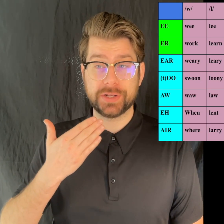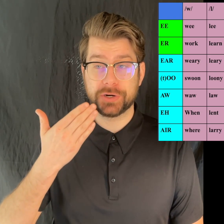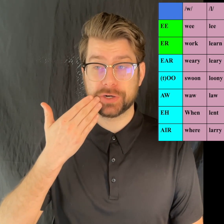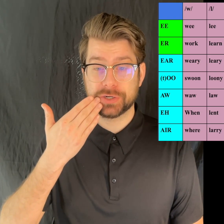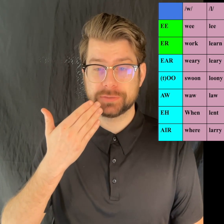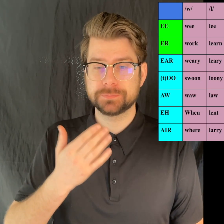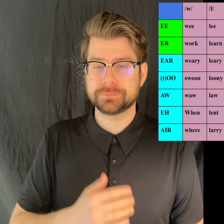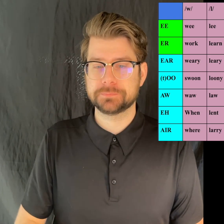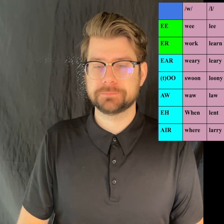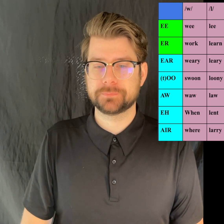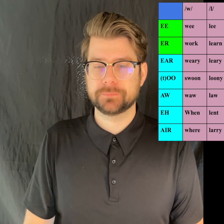loiter,